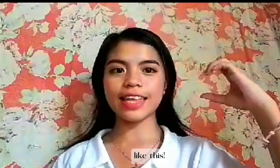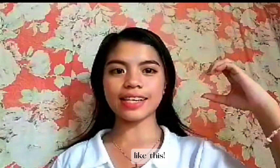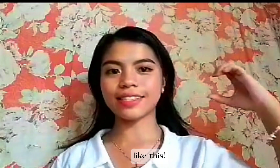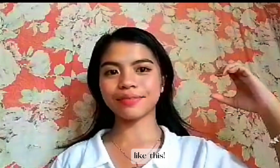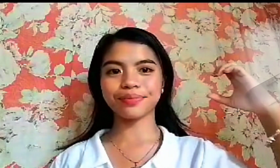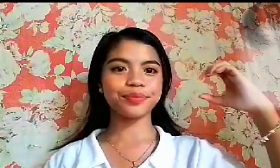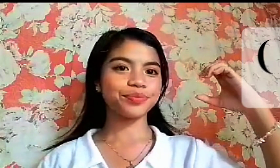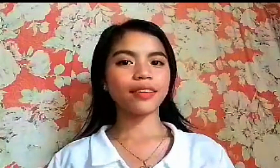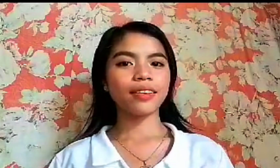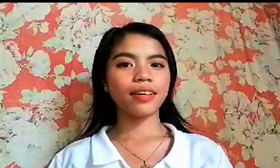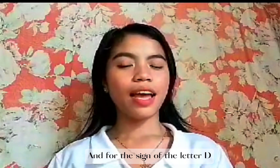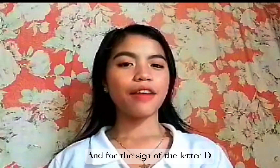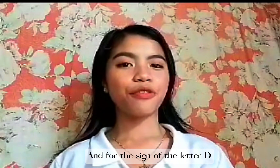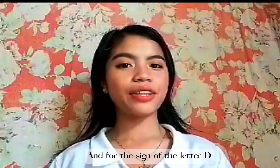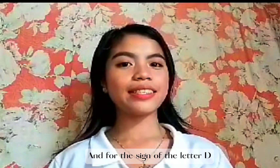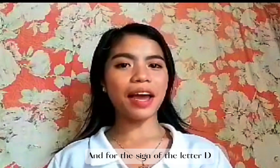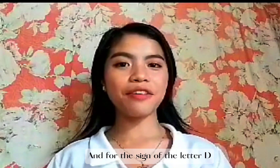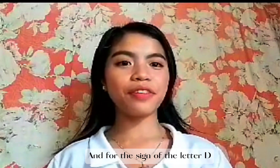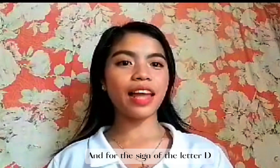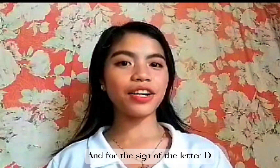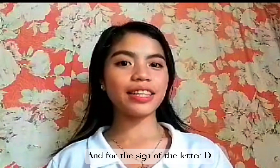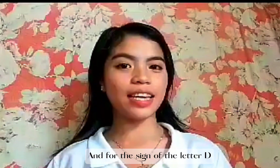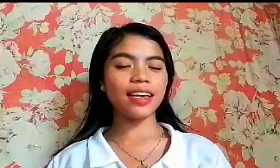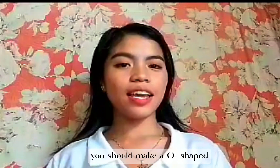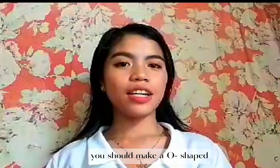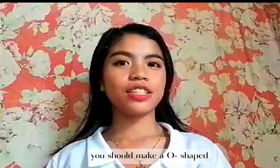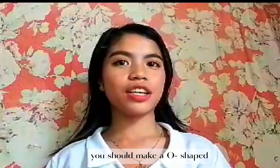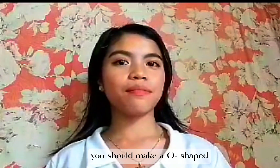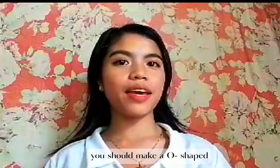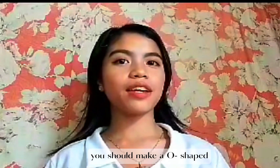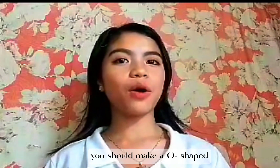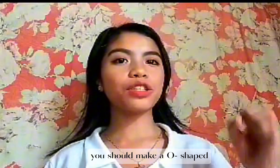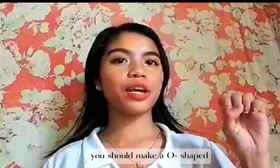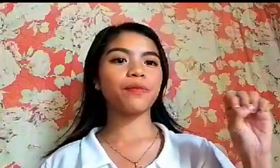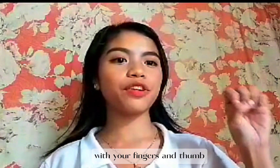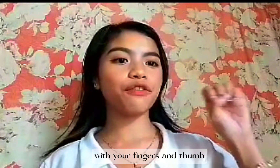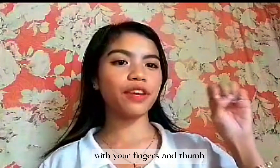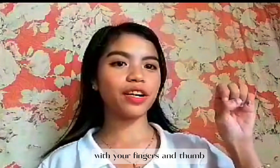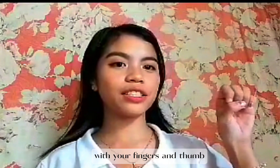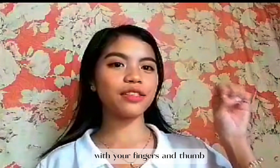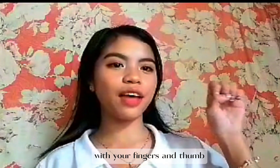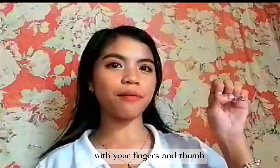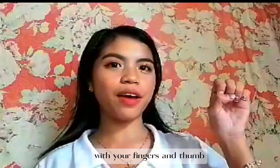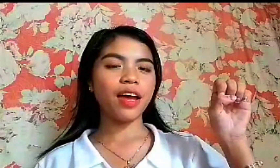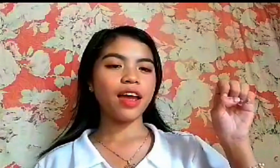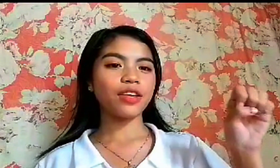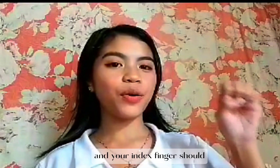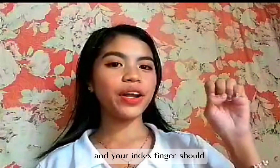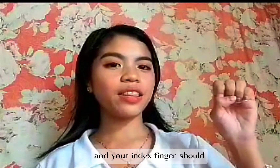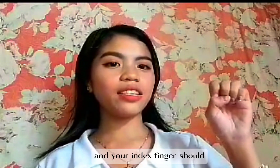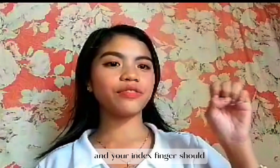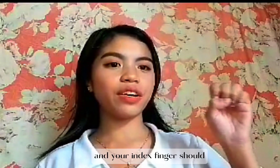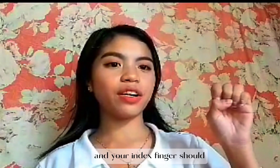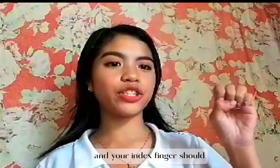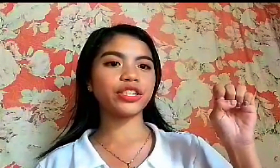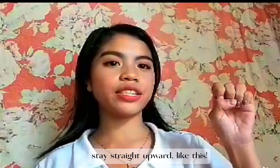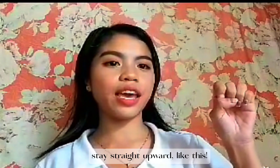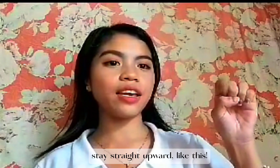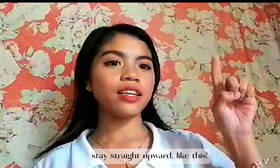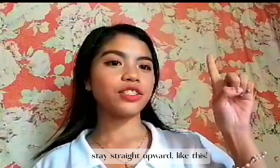this. And for the sign of a letter D, you should make an O shape with your fingers and thumb. And your index finger should stay